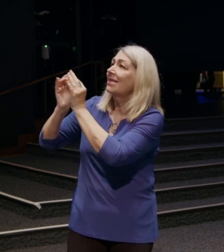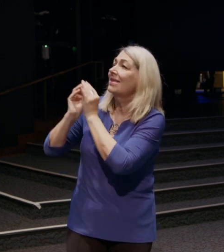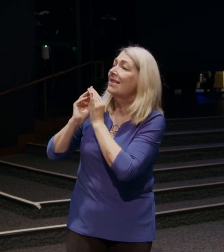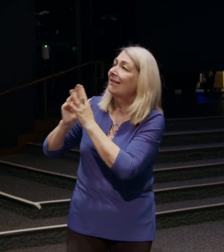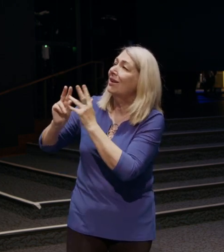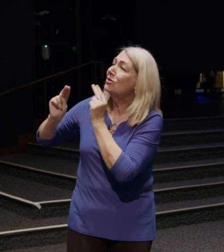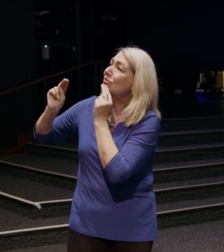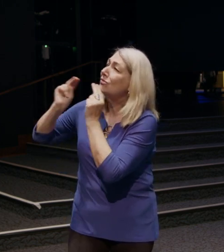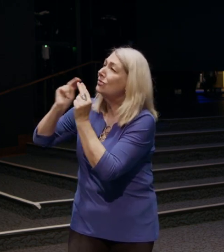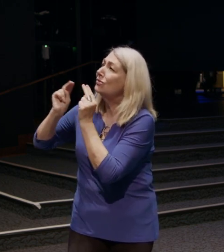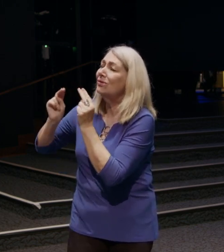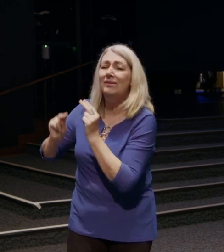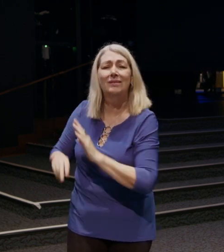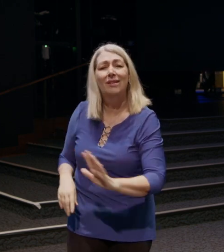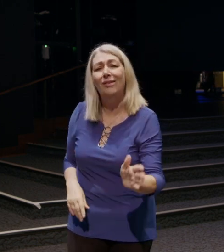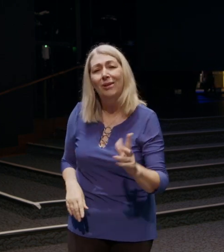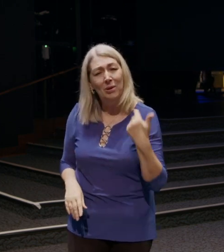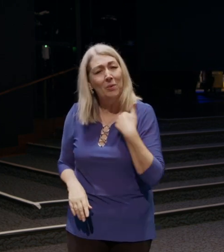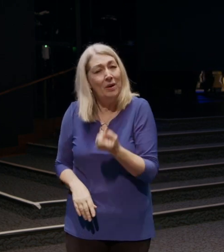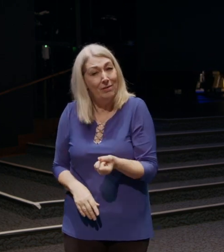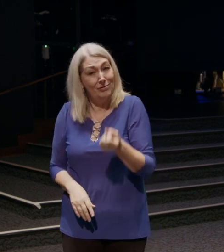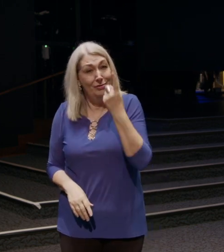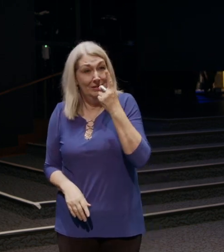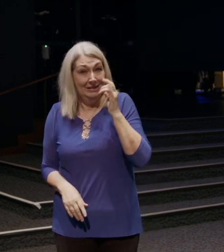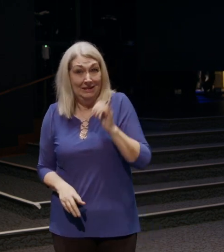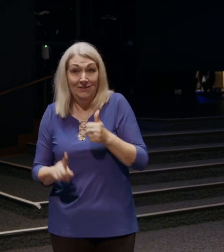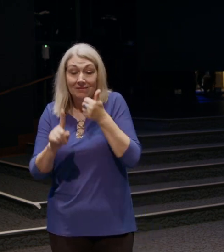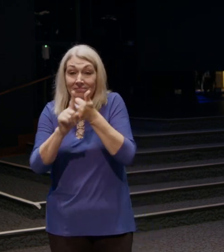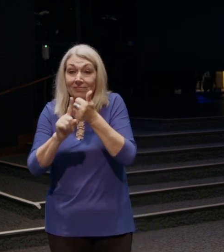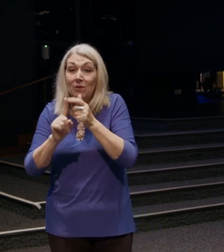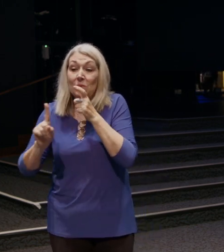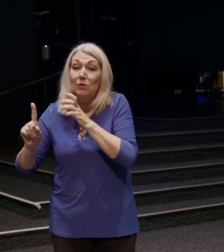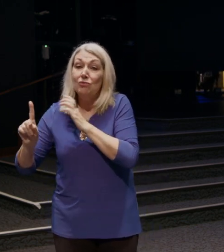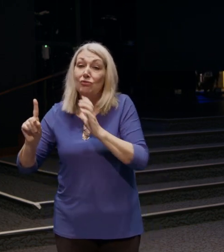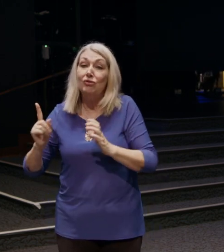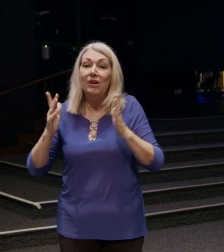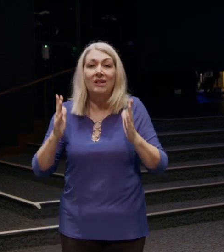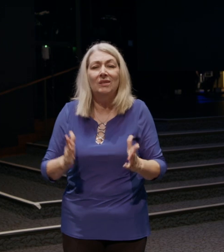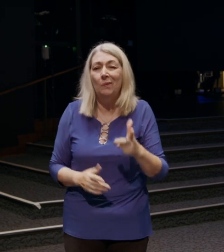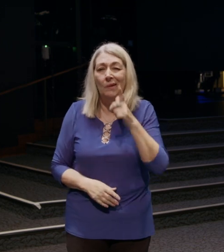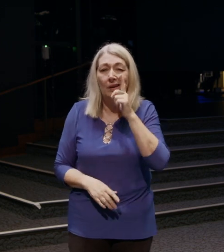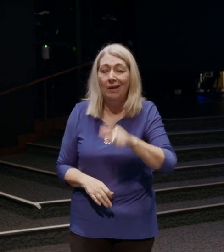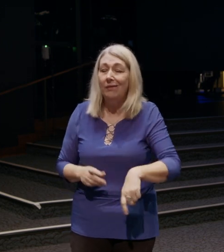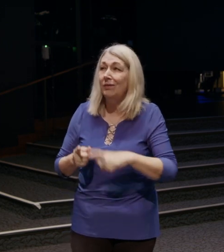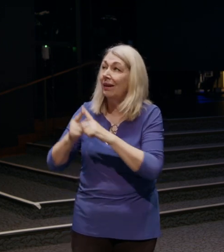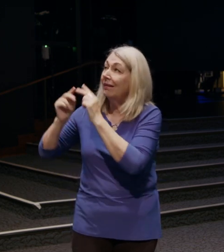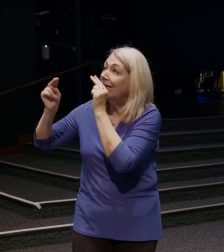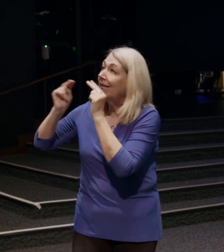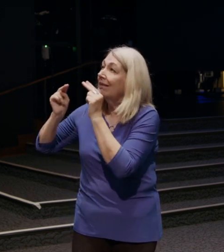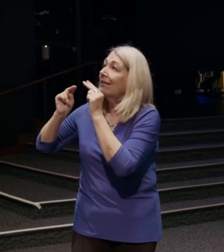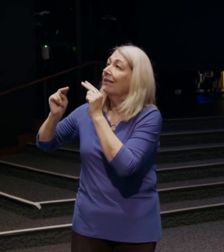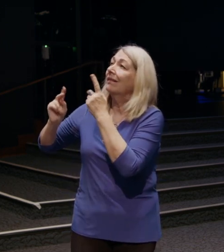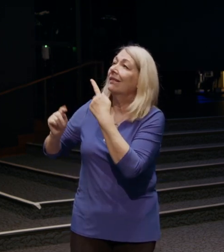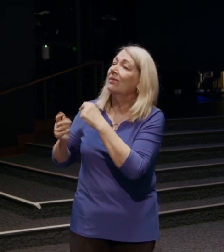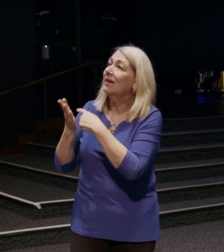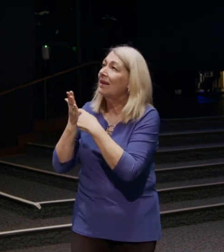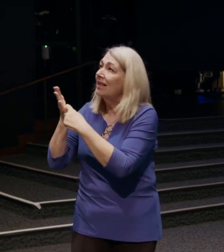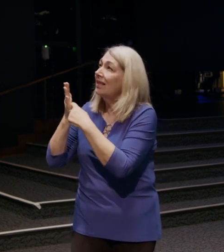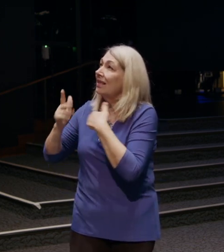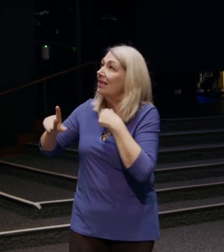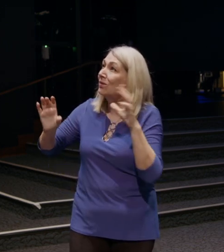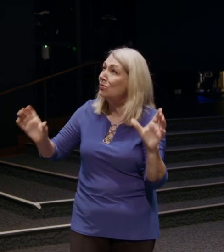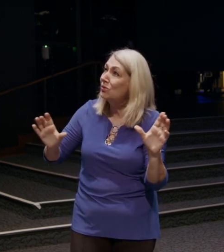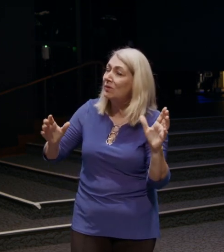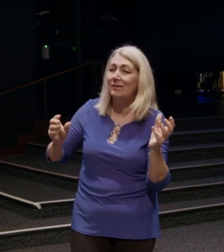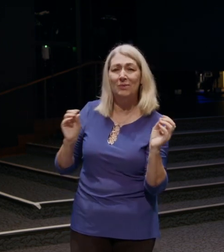by contrast, that pure Christianity promises no whiff of negotiation whatsoever. With what do we have to